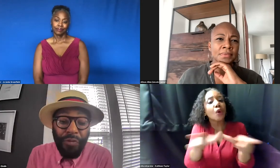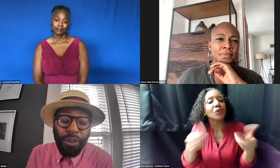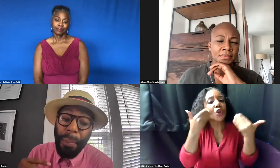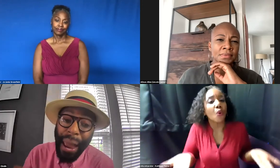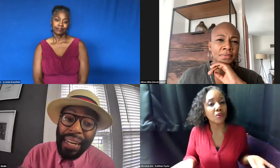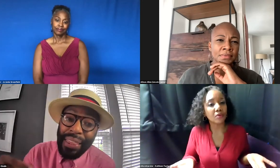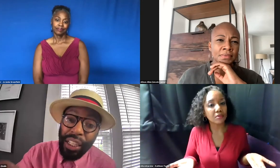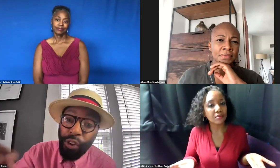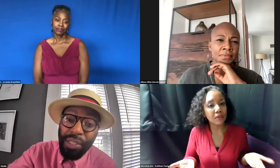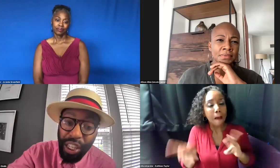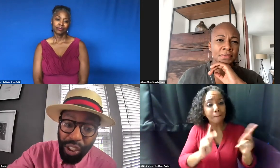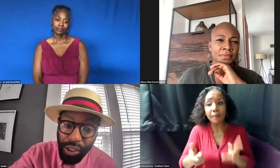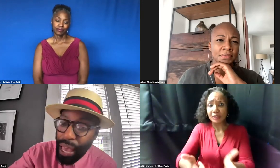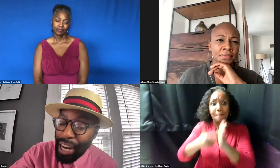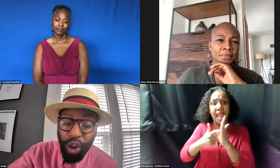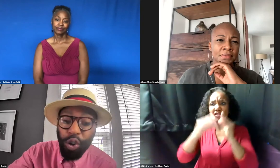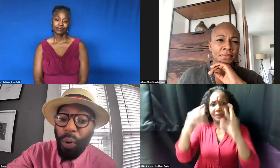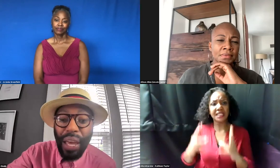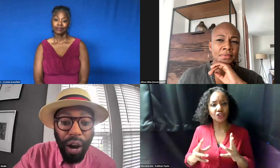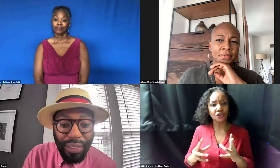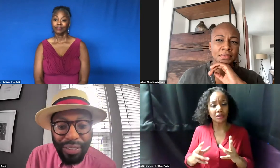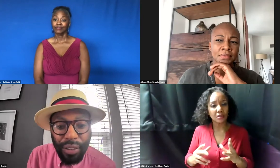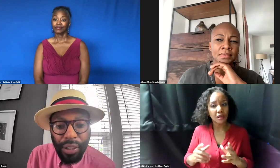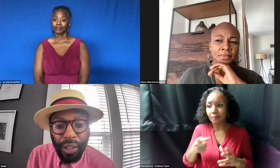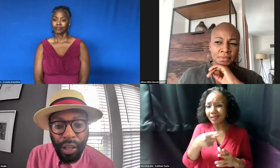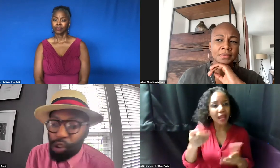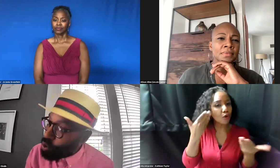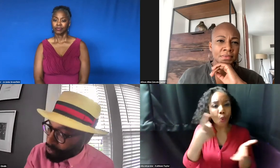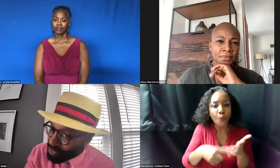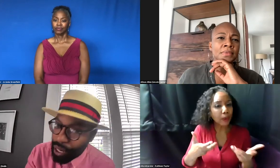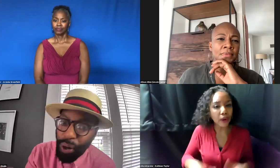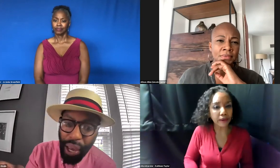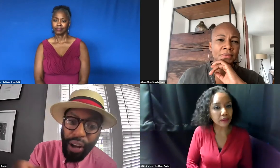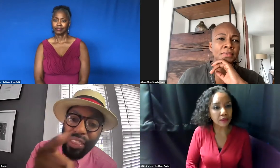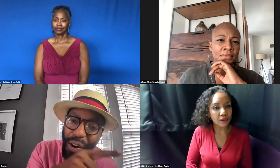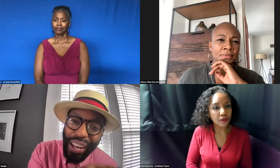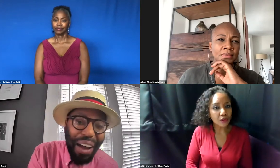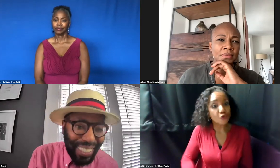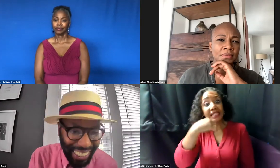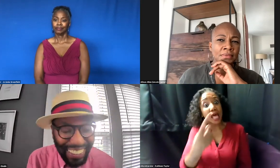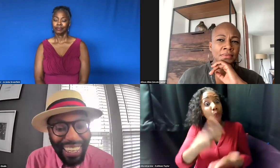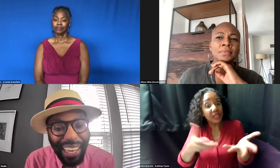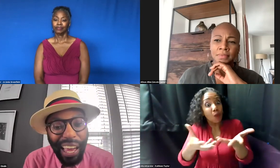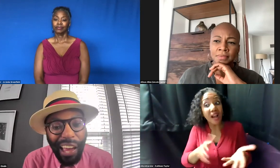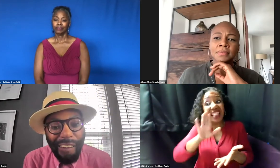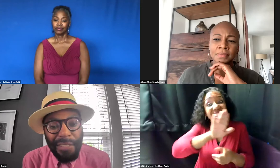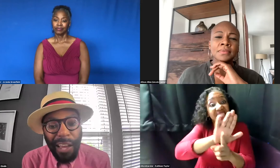A lot of folks are demanding things from teachers and don't know what they want. So you have to tell them what they want in their own language.